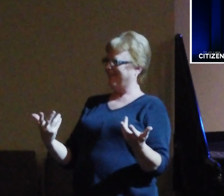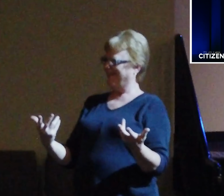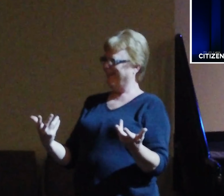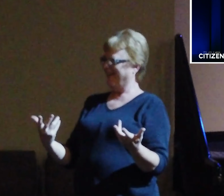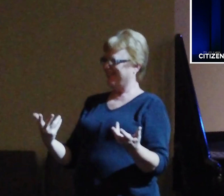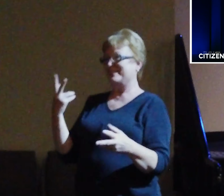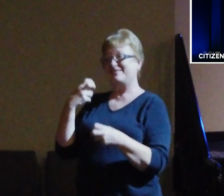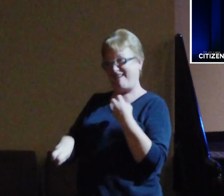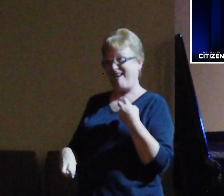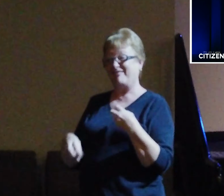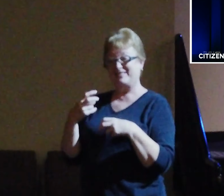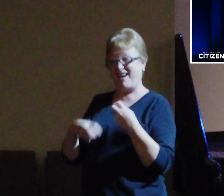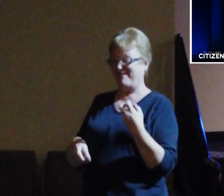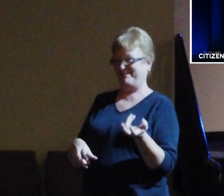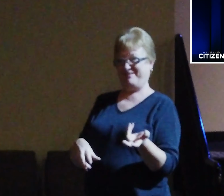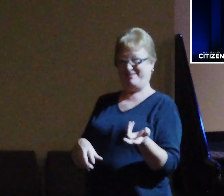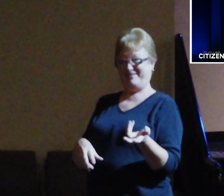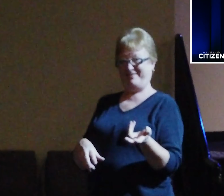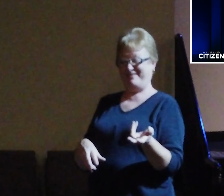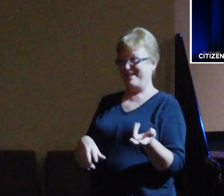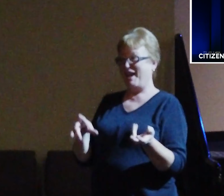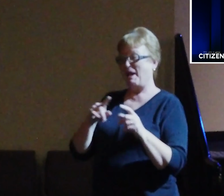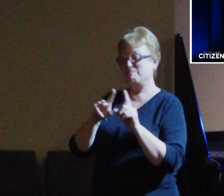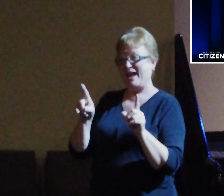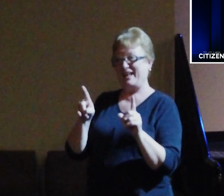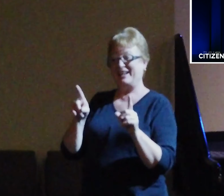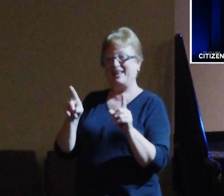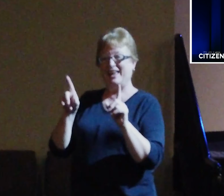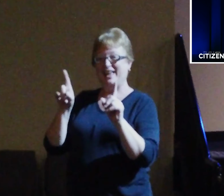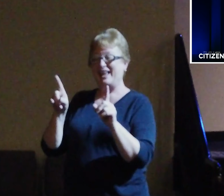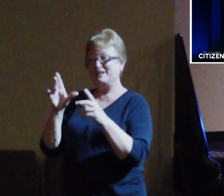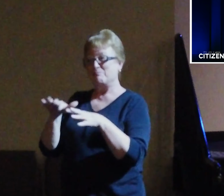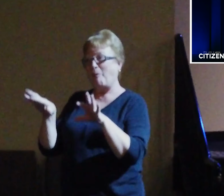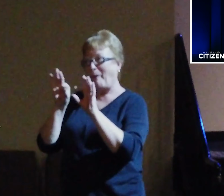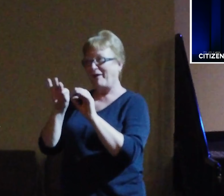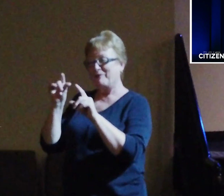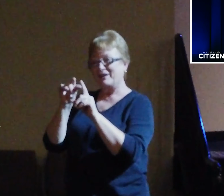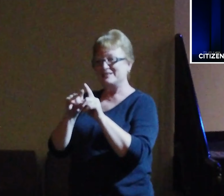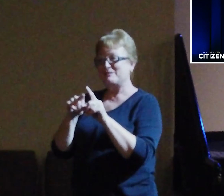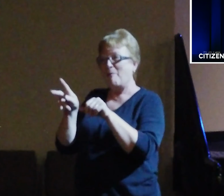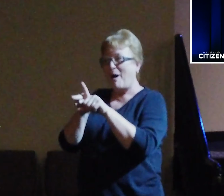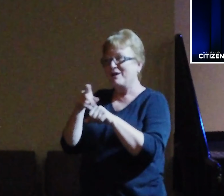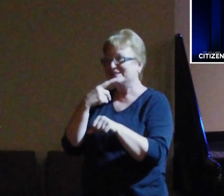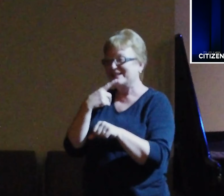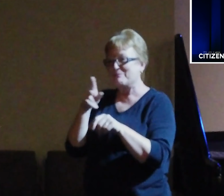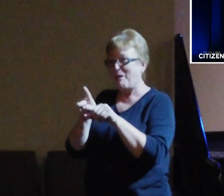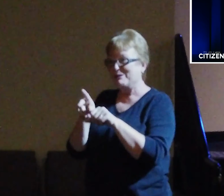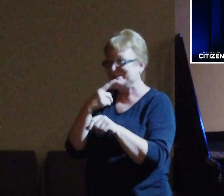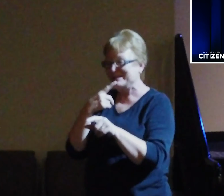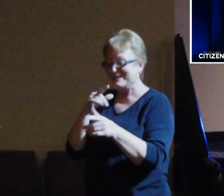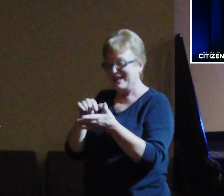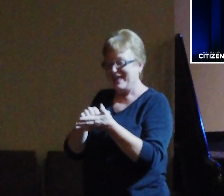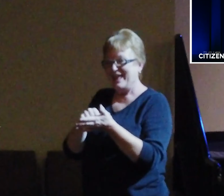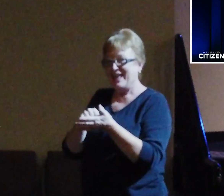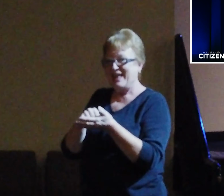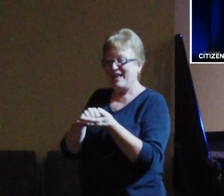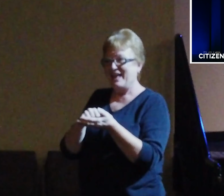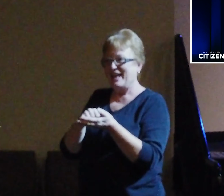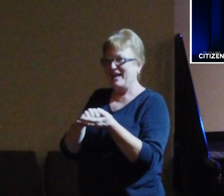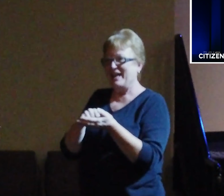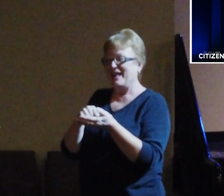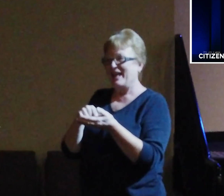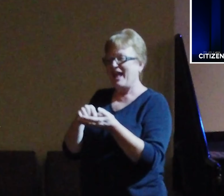tough one. But the key word, actually, I'll read what Paul says first. He frames it up for us in this passage. Then it'll make